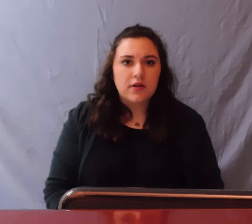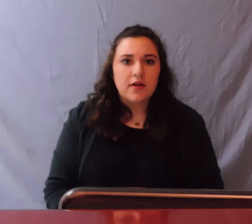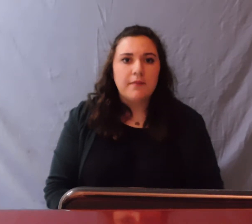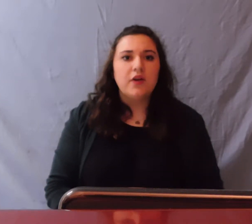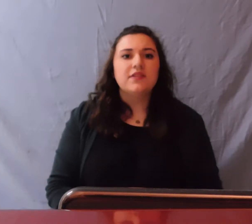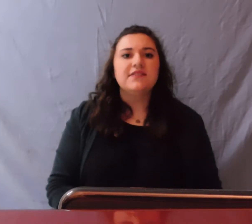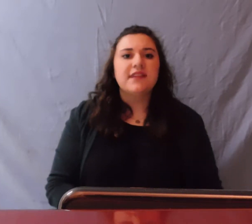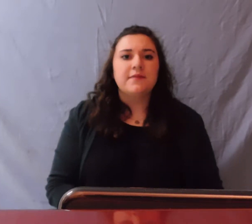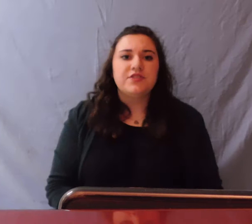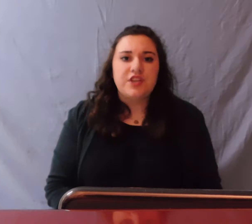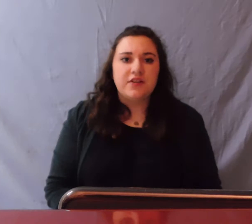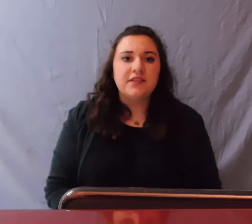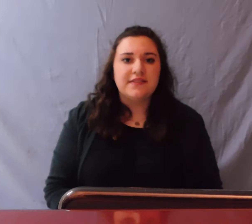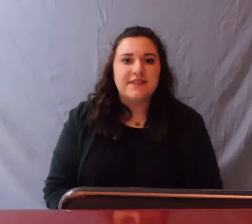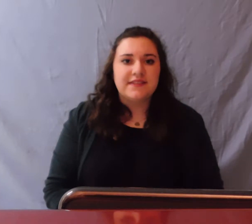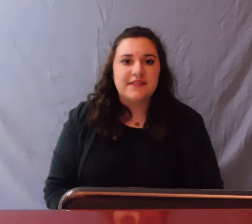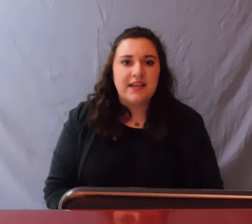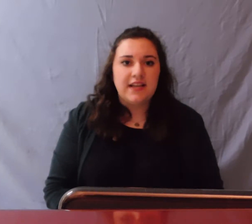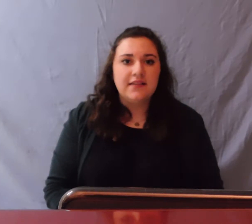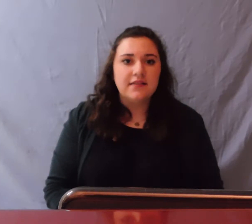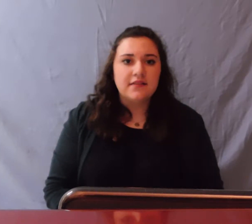My oldest name is Gerald, he's 16.